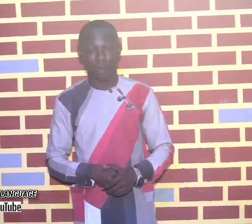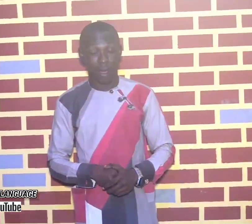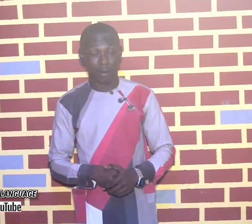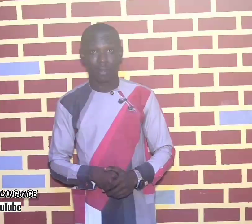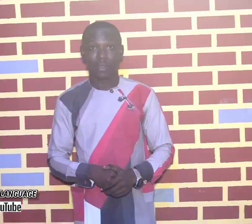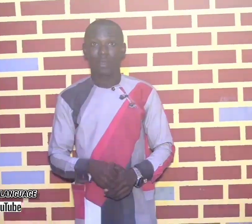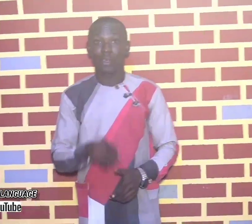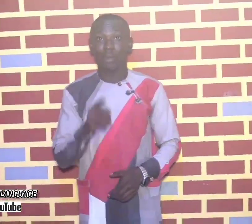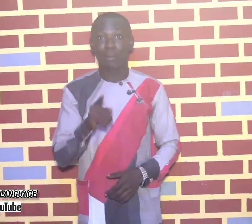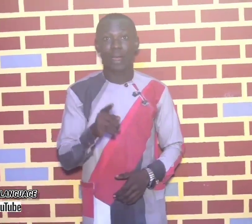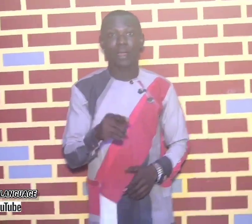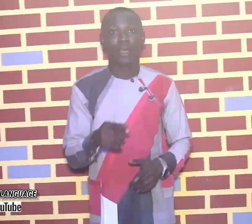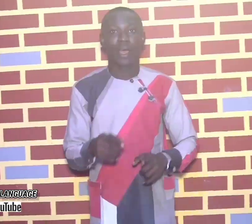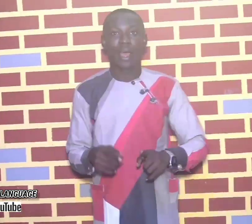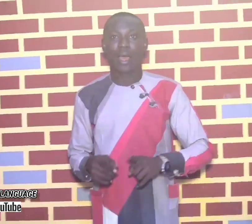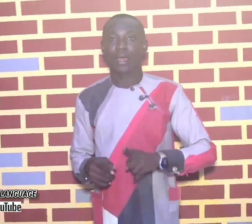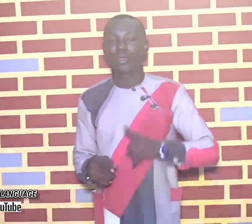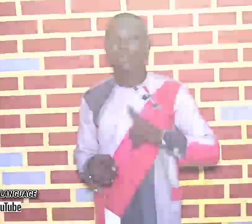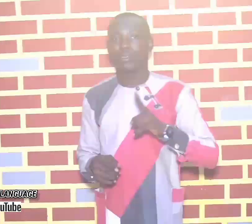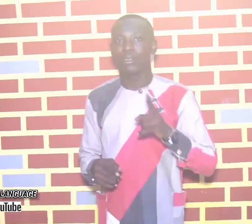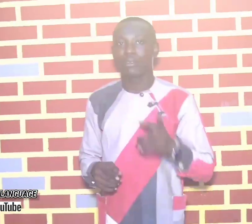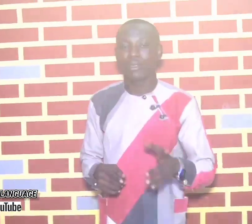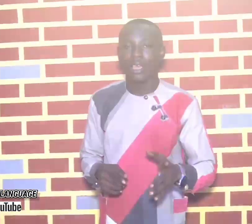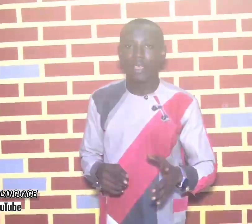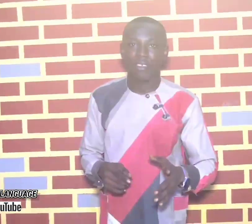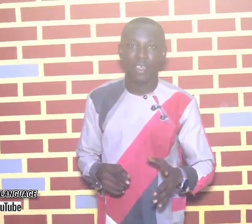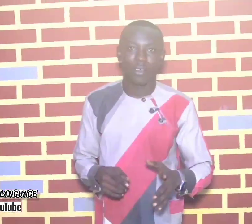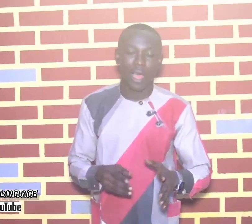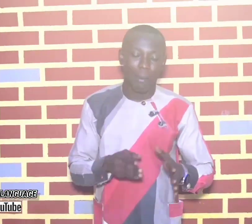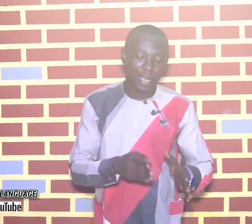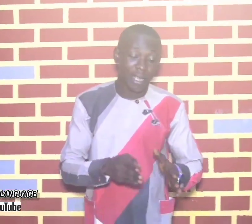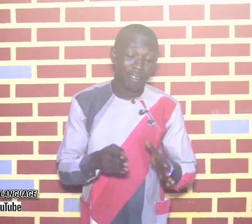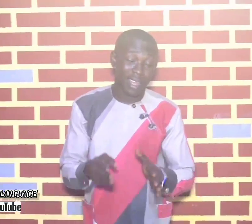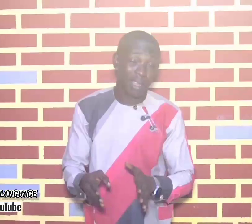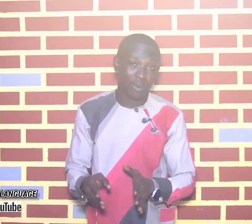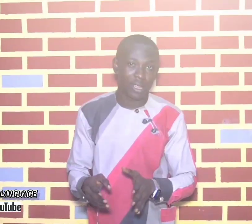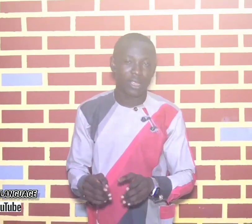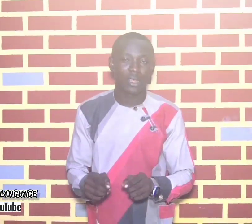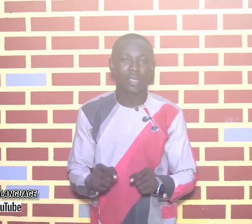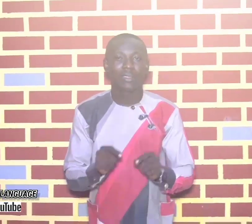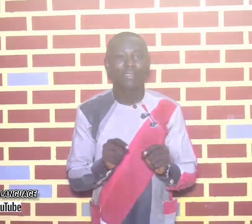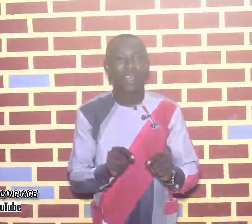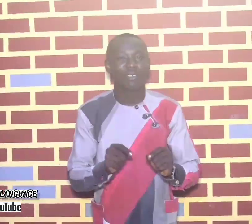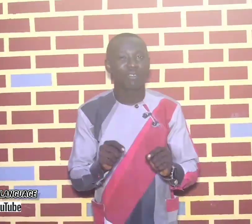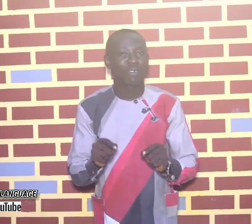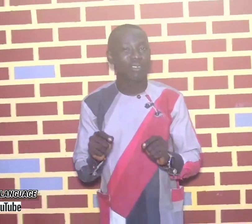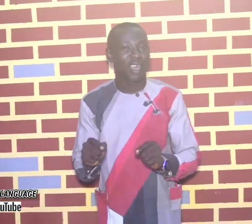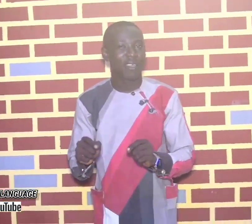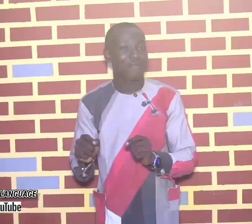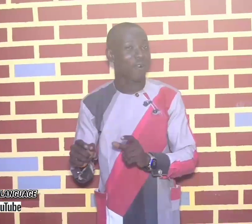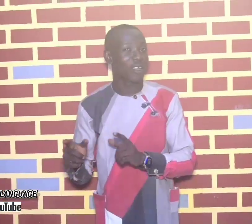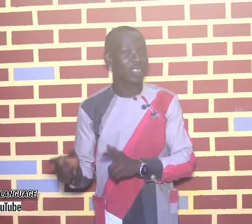Wow. Remember, in ASL, American Sign Language, there is no sign for